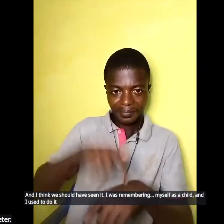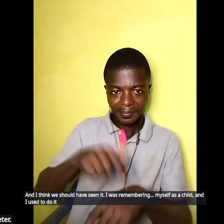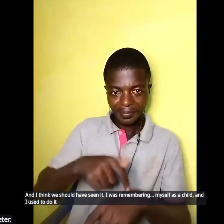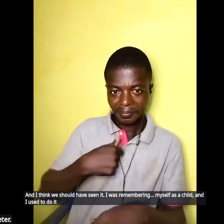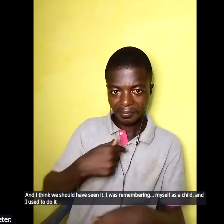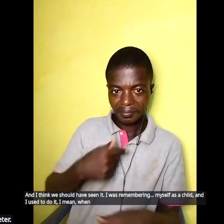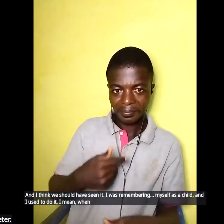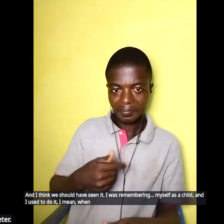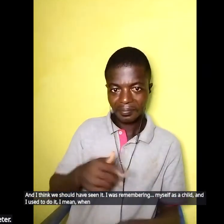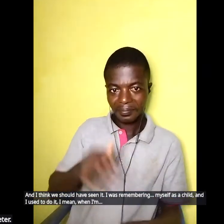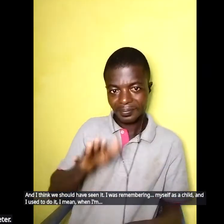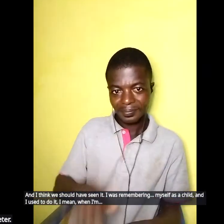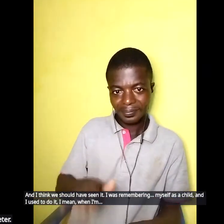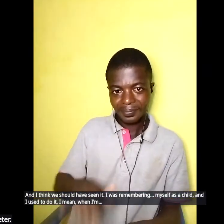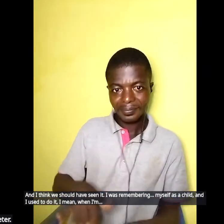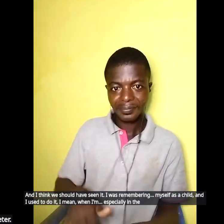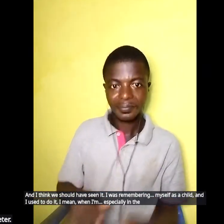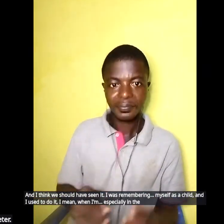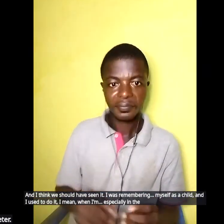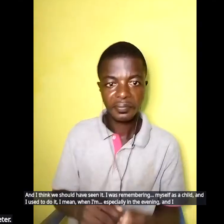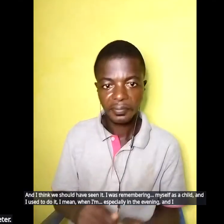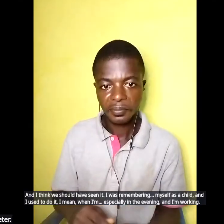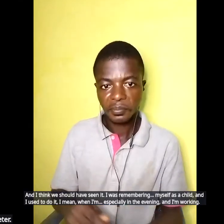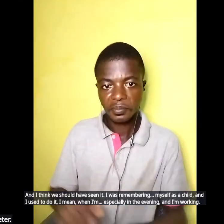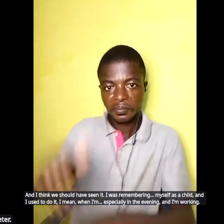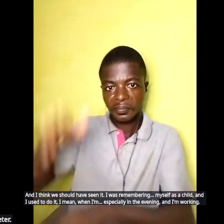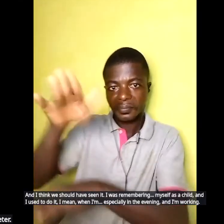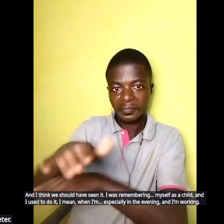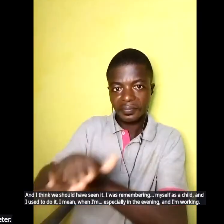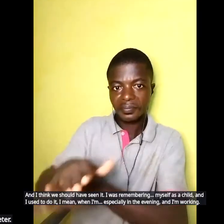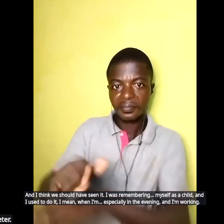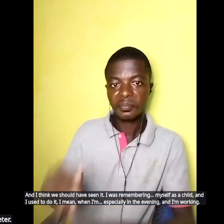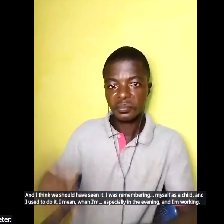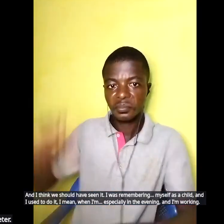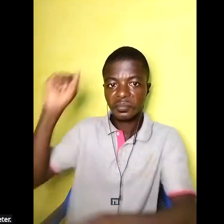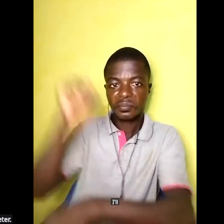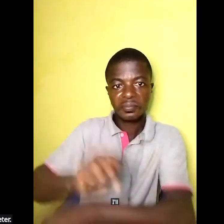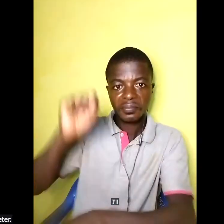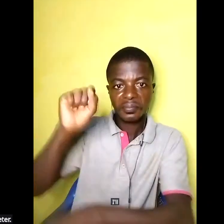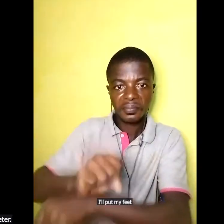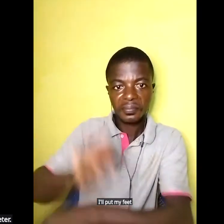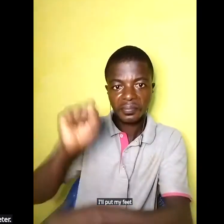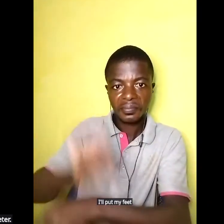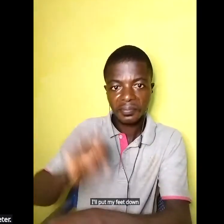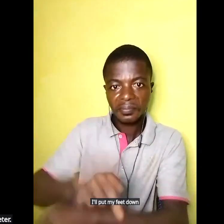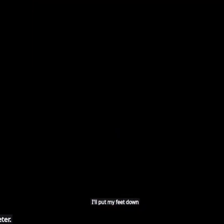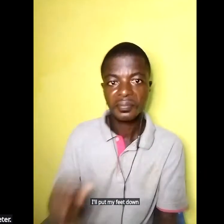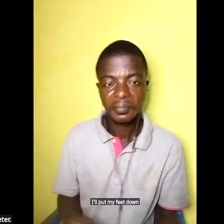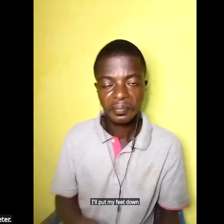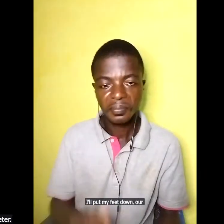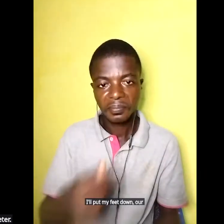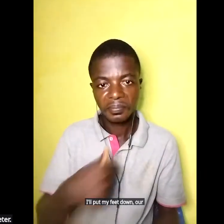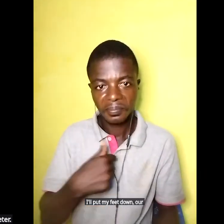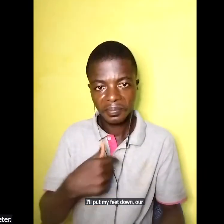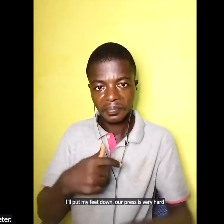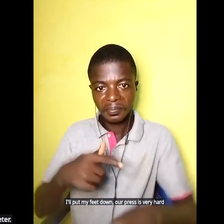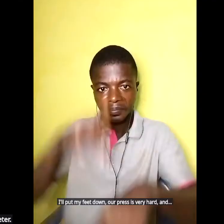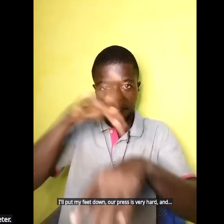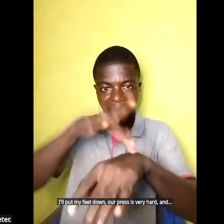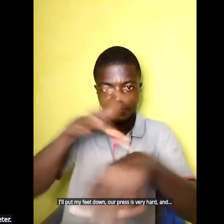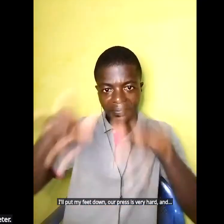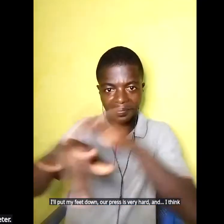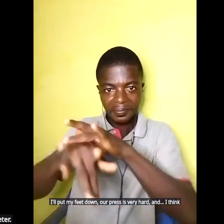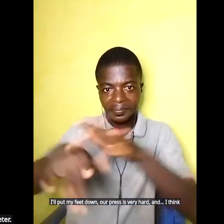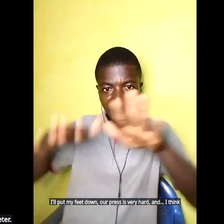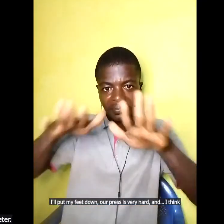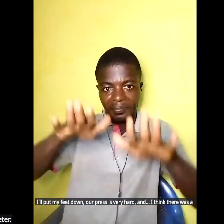when especially in the evening and I'm working, I'll put my feet down and I'll press it very hard. And I think there